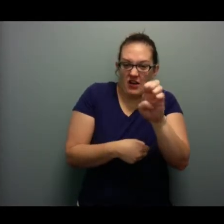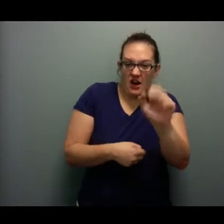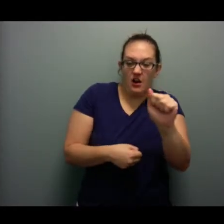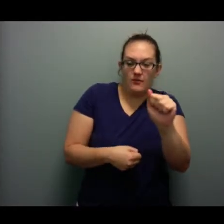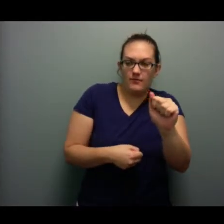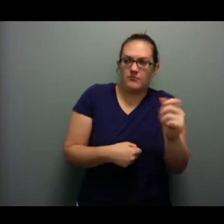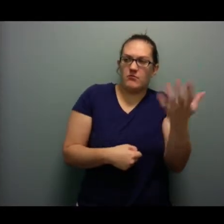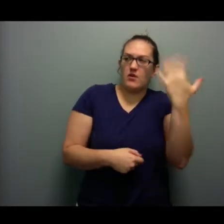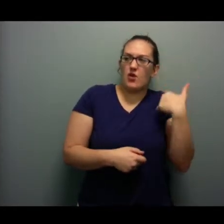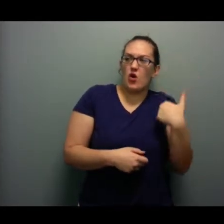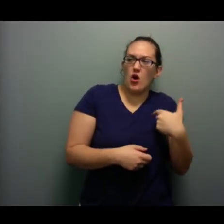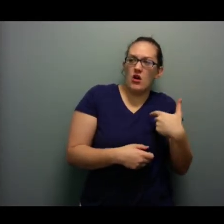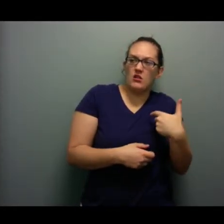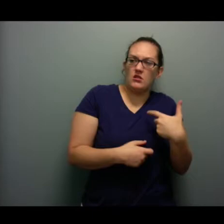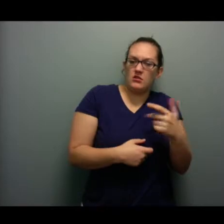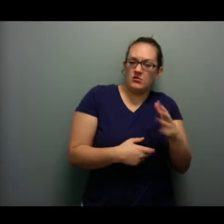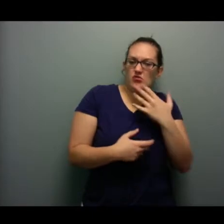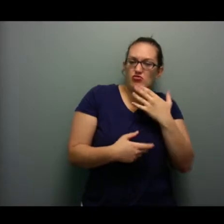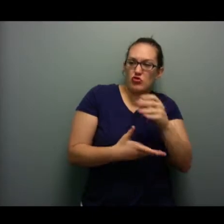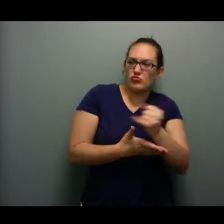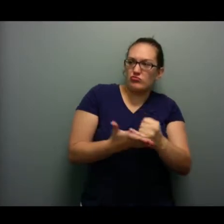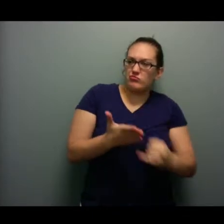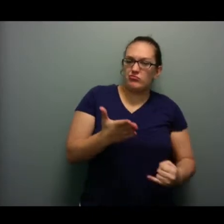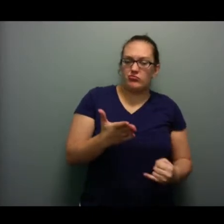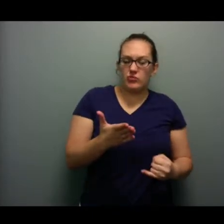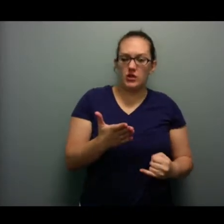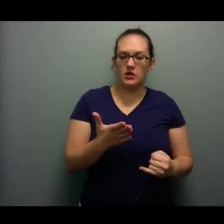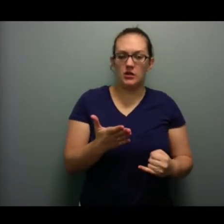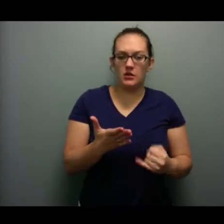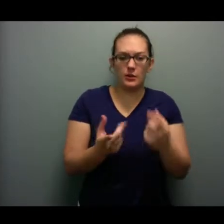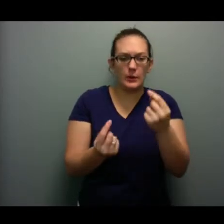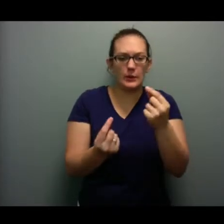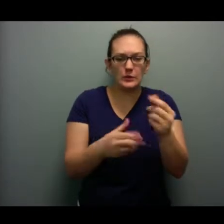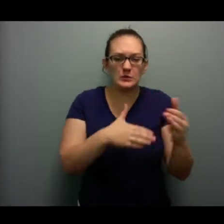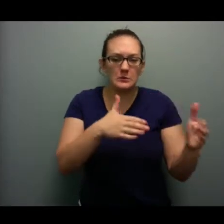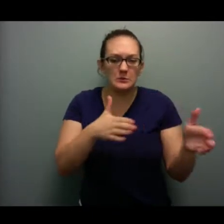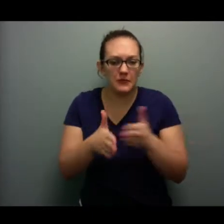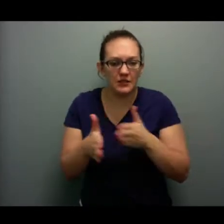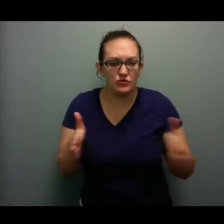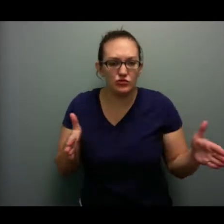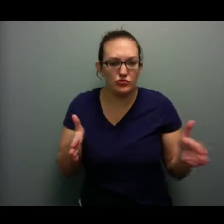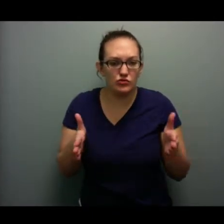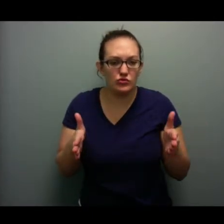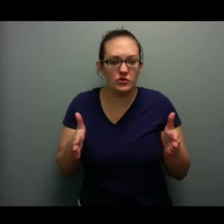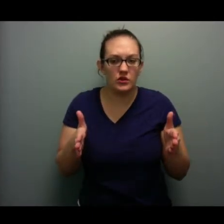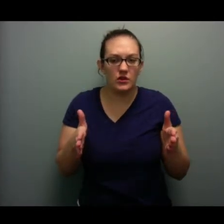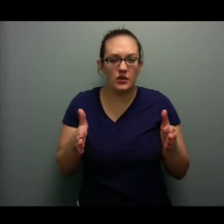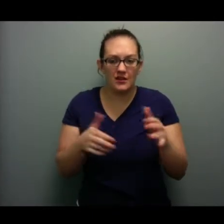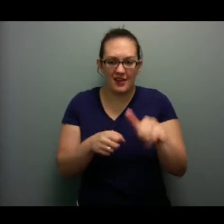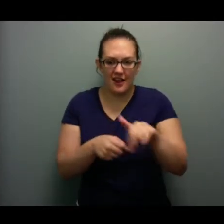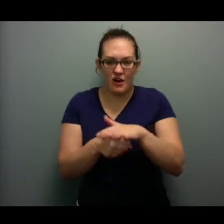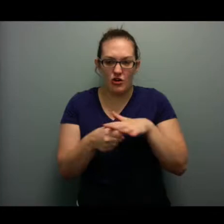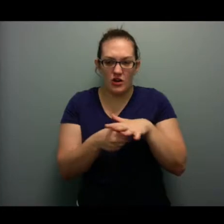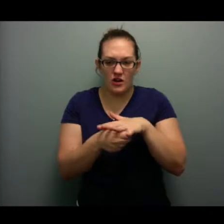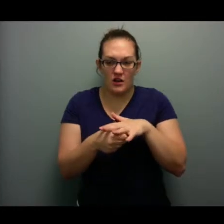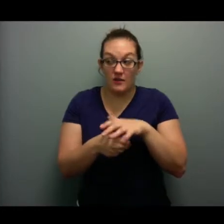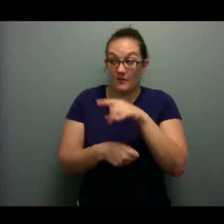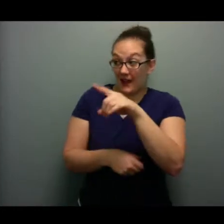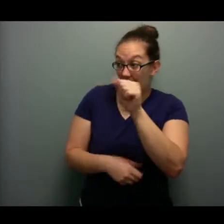in. What did he use to measure the area, the space inside? Okay,